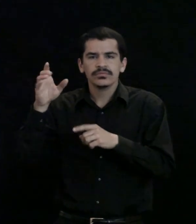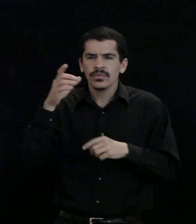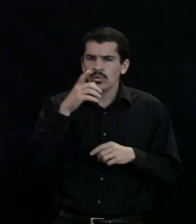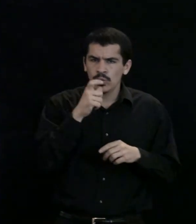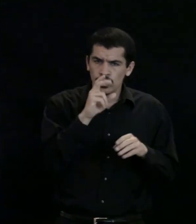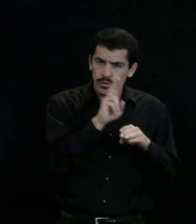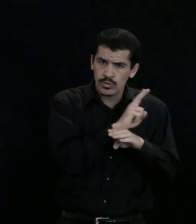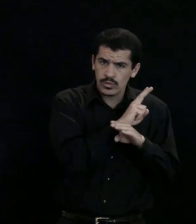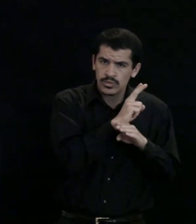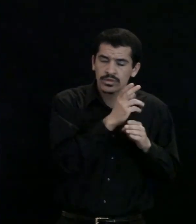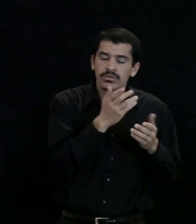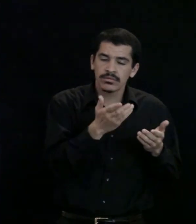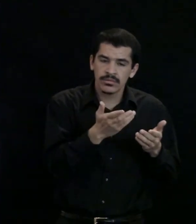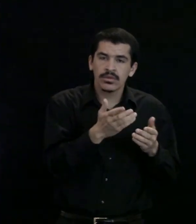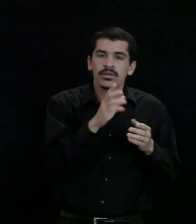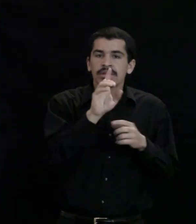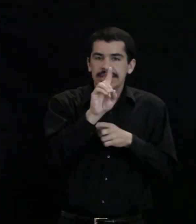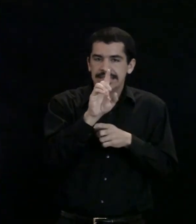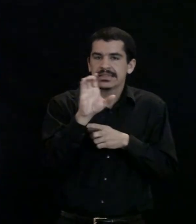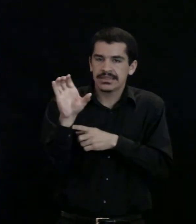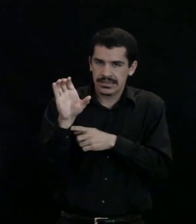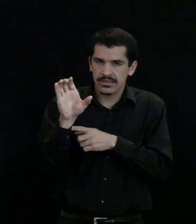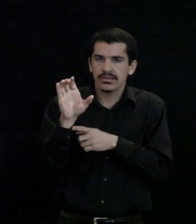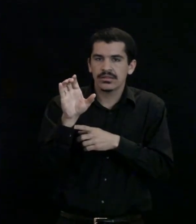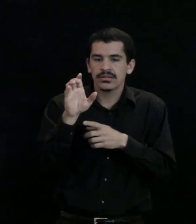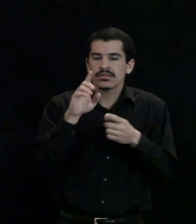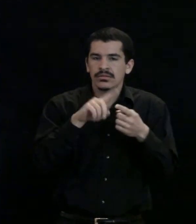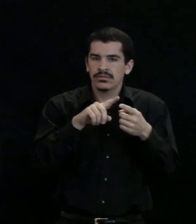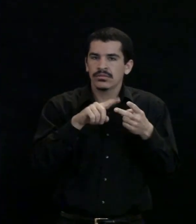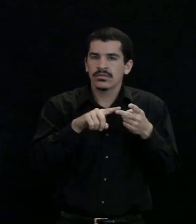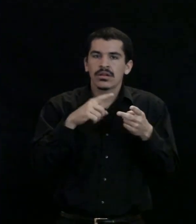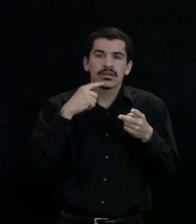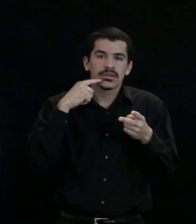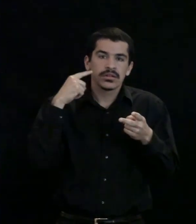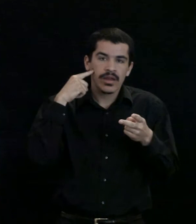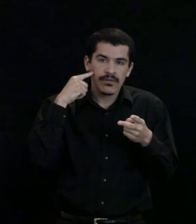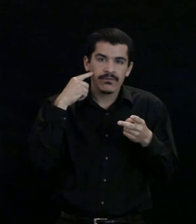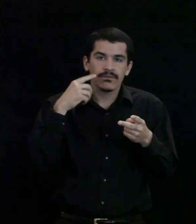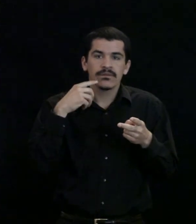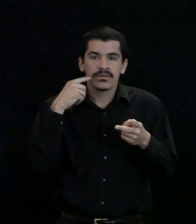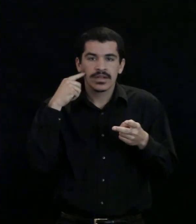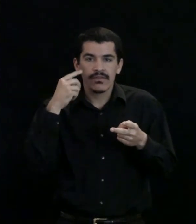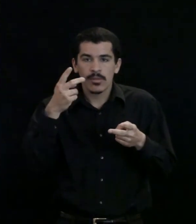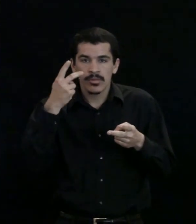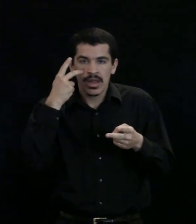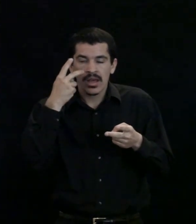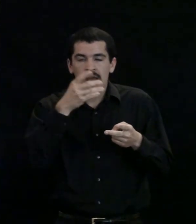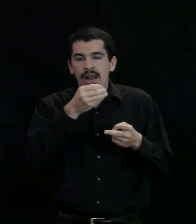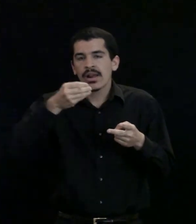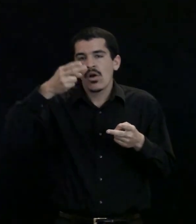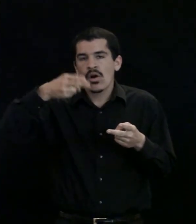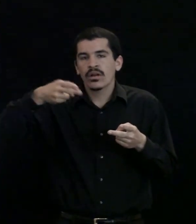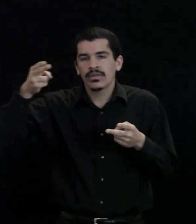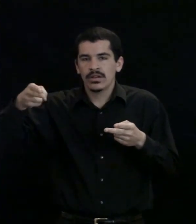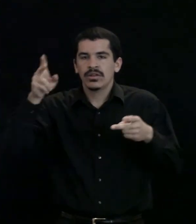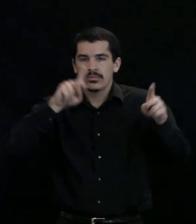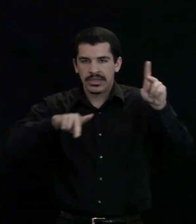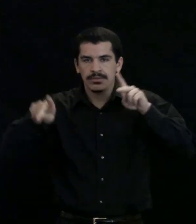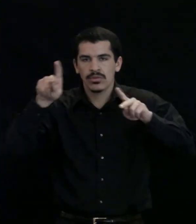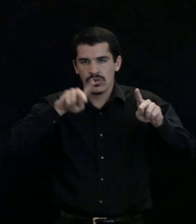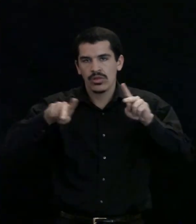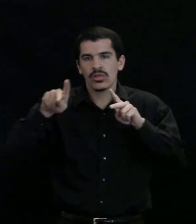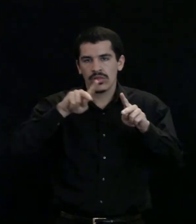Users would be the DCC, the deaf, deafblind, and hard of hearing community,